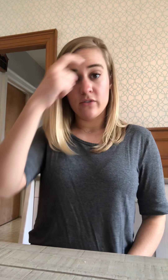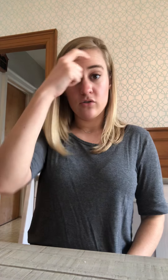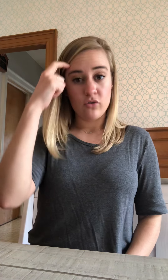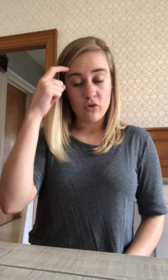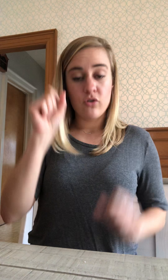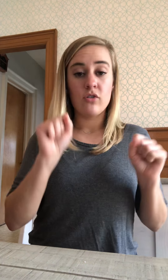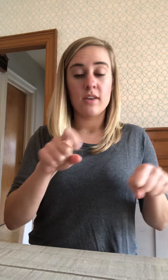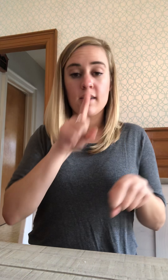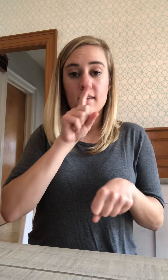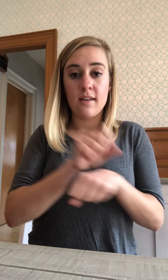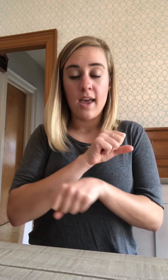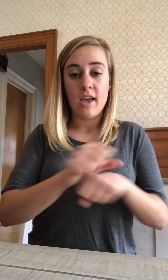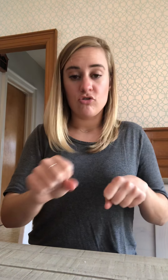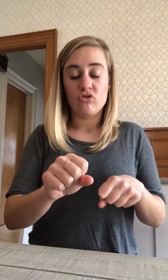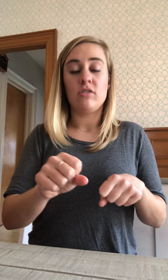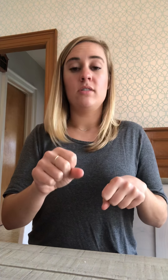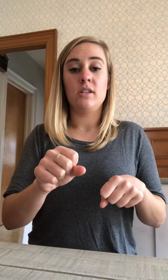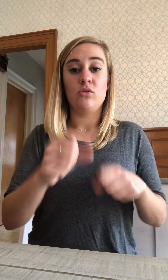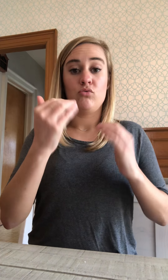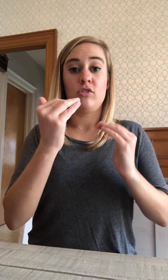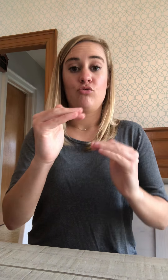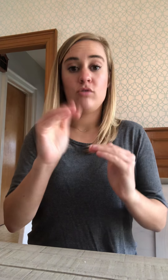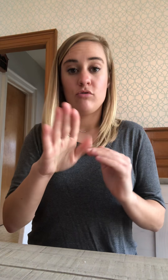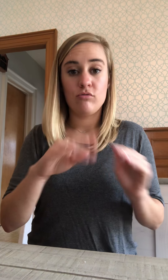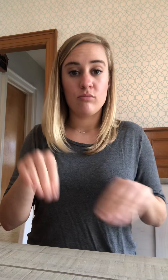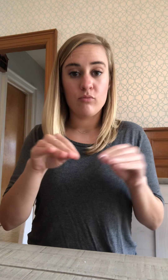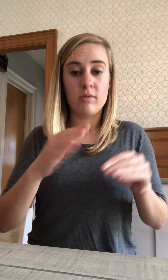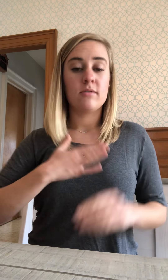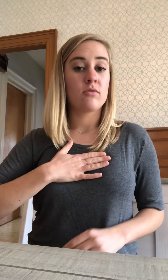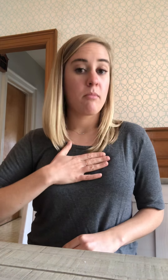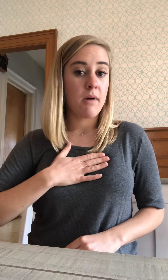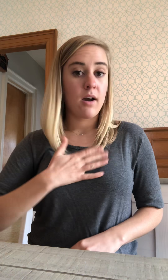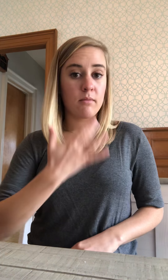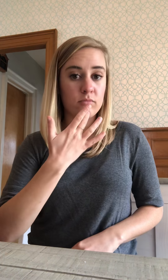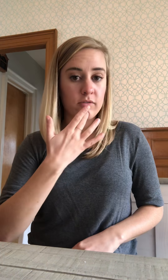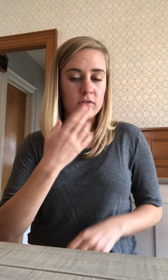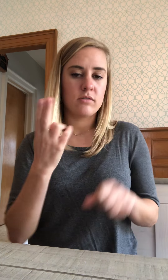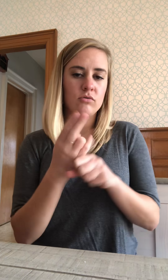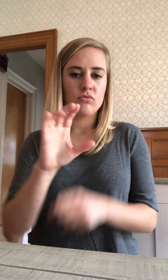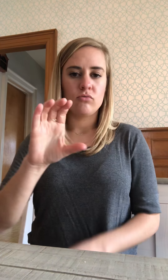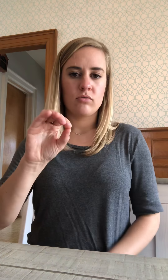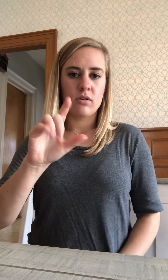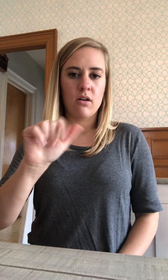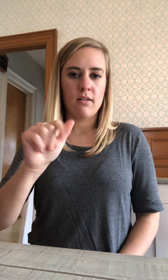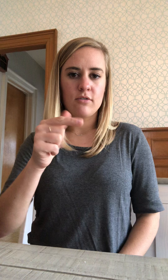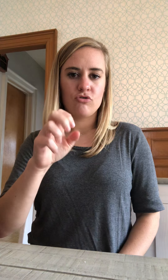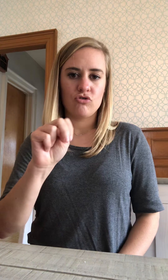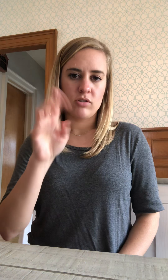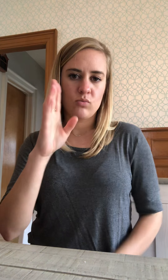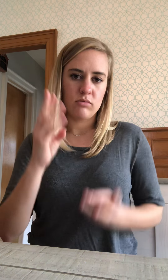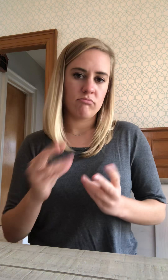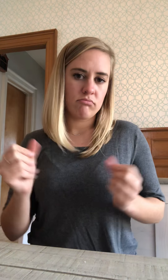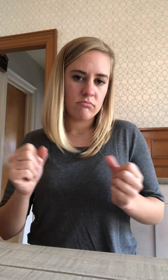movement. So my personal preference is to use the collagen if I can, but for some bigger fractures, you may need